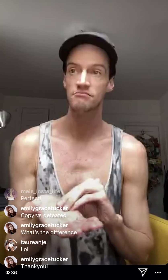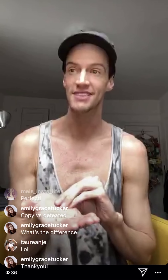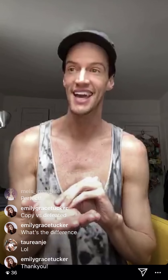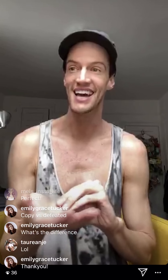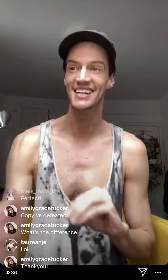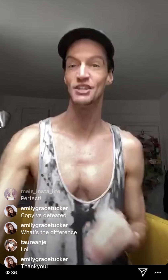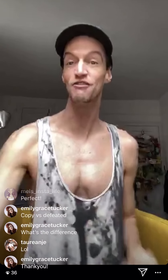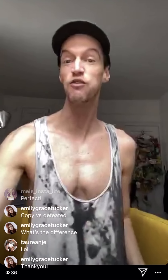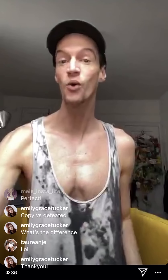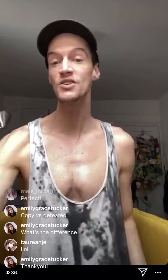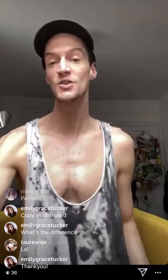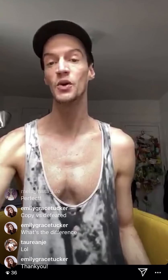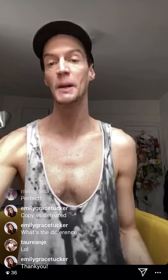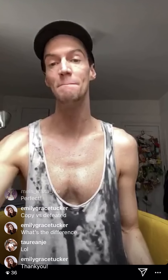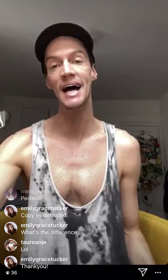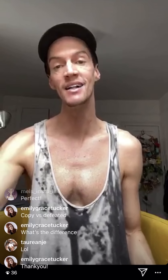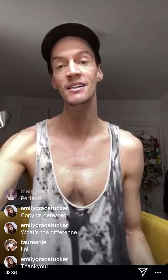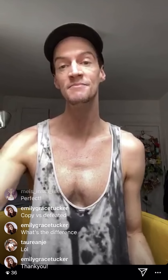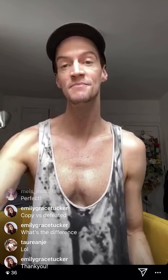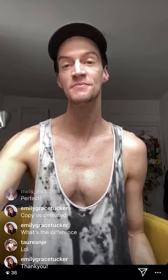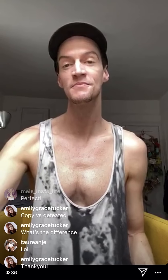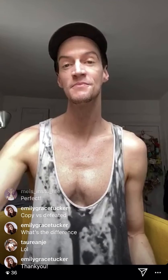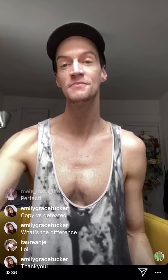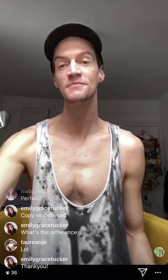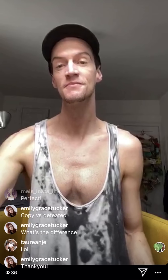Yeah, to force or compel.